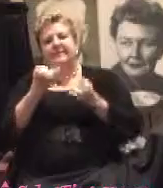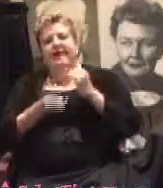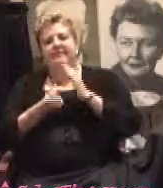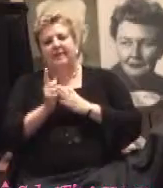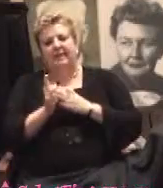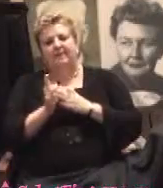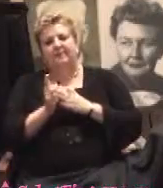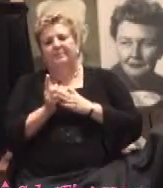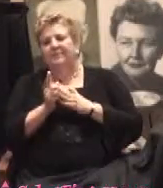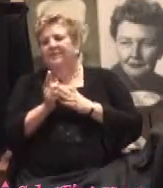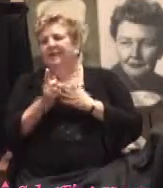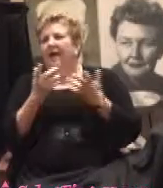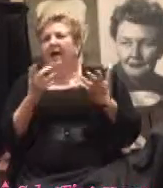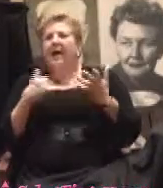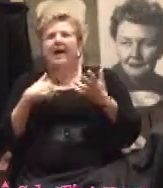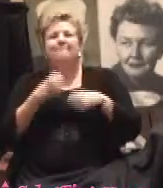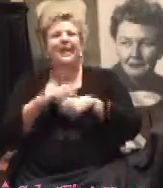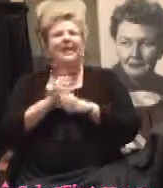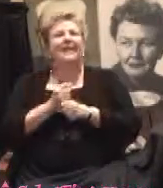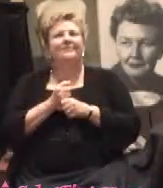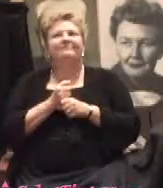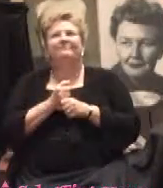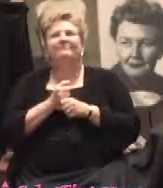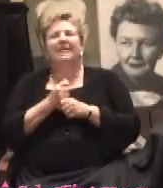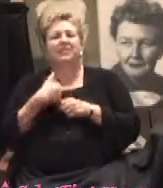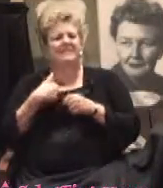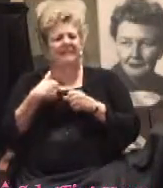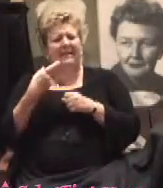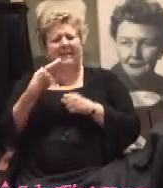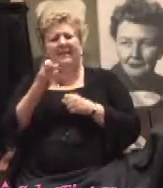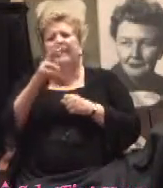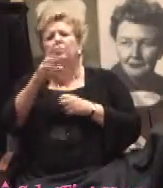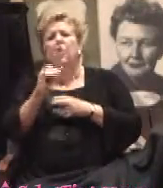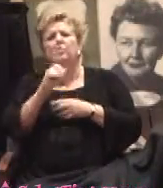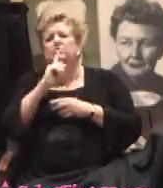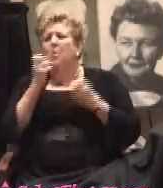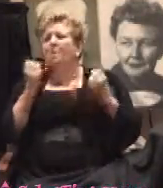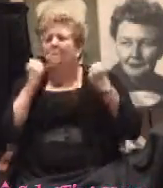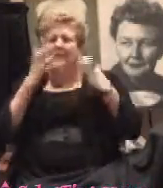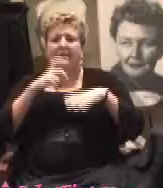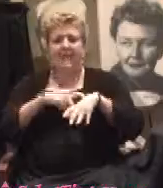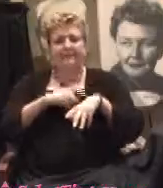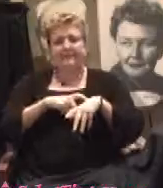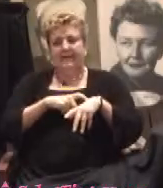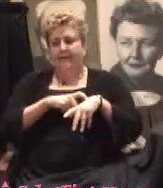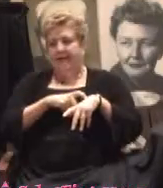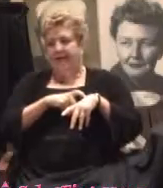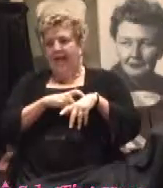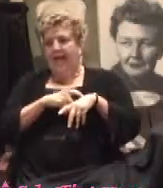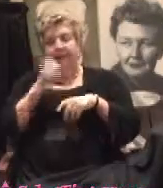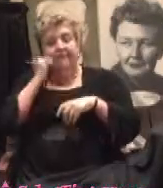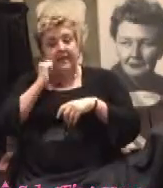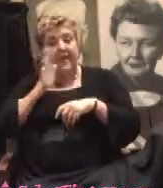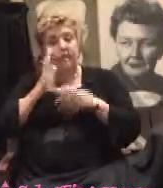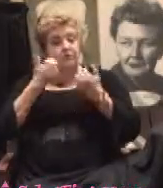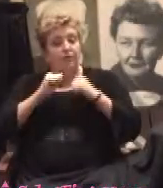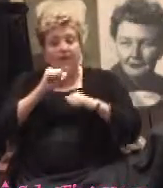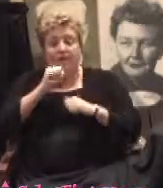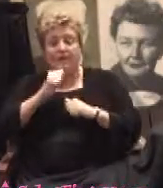the hat. I'd been the hero so many times, and I just killed myself every day trying not to drink. And he was sitting there not